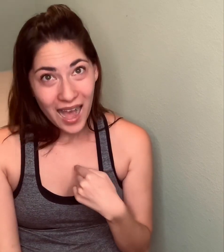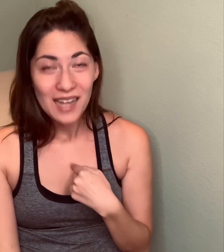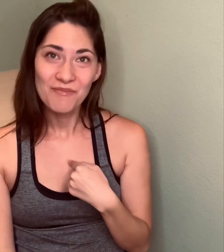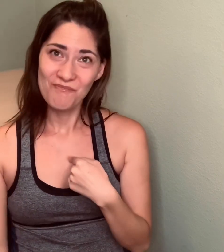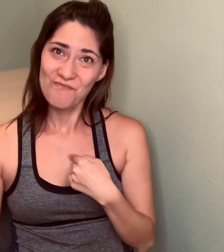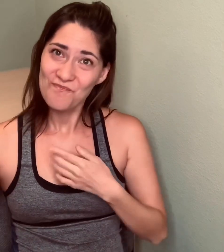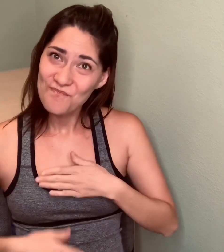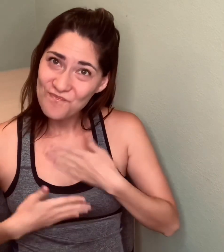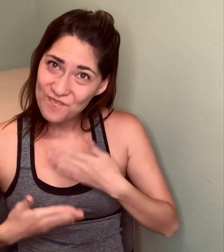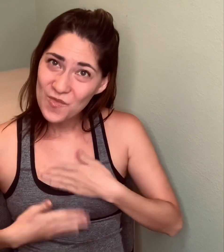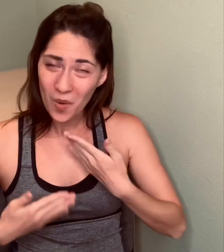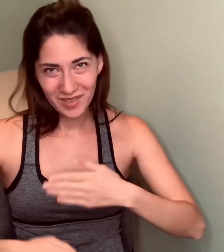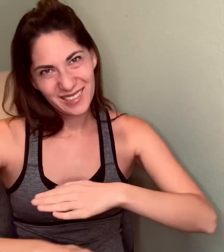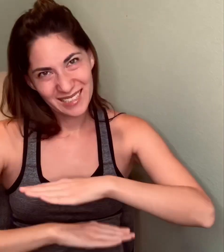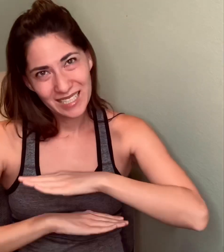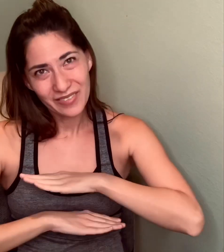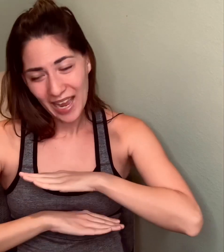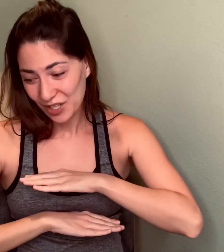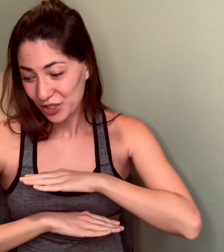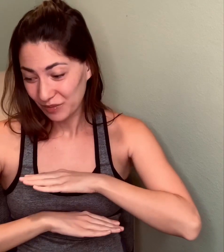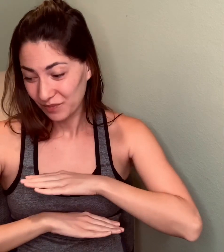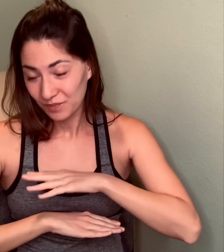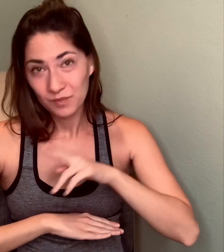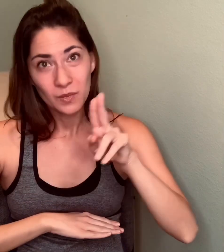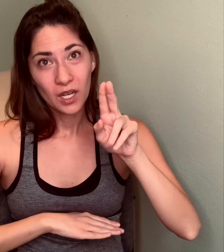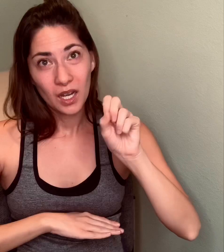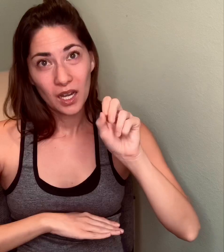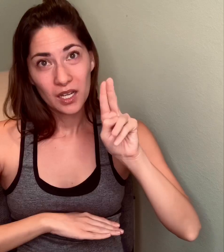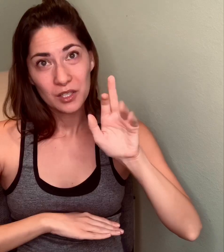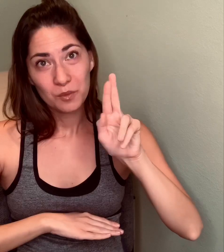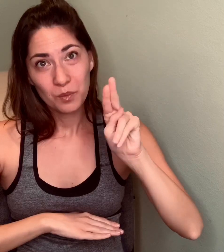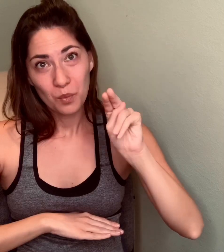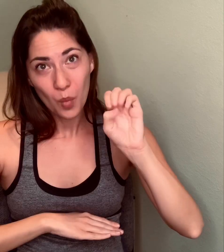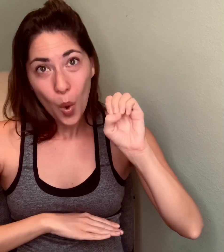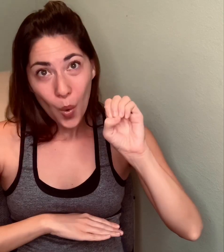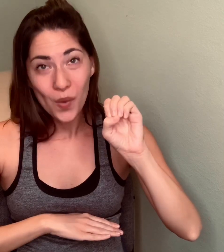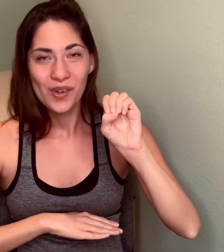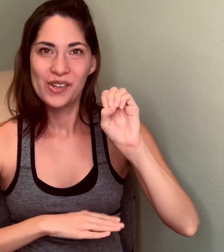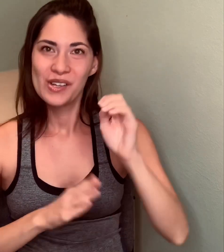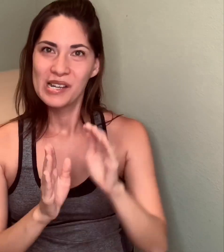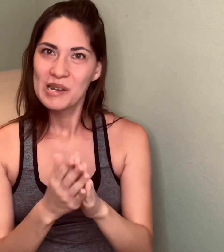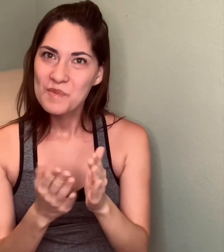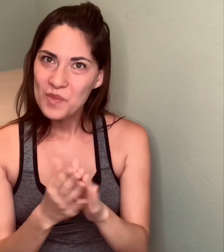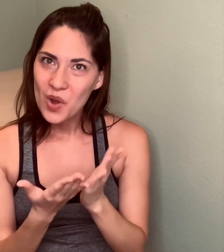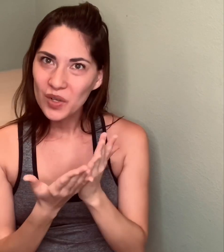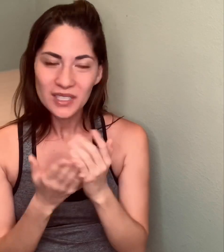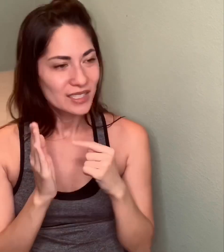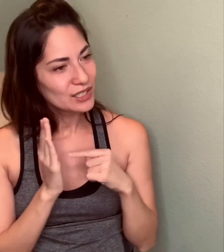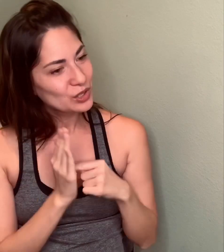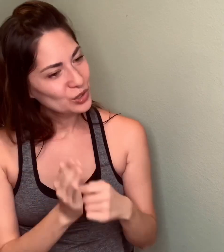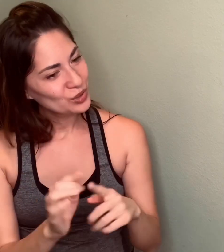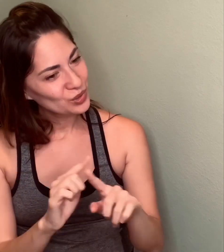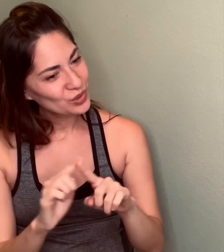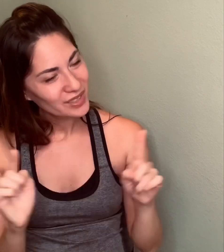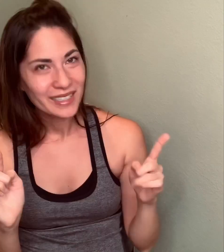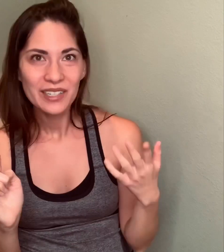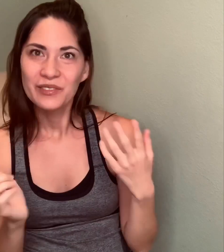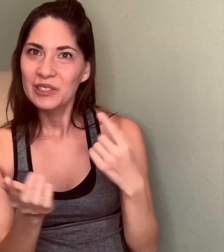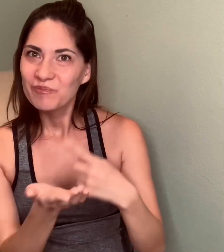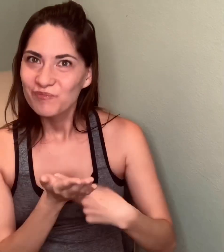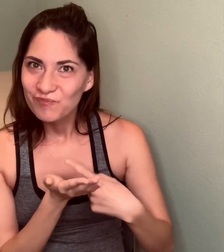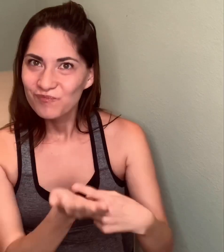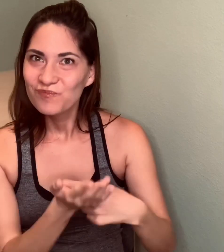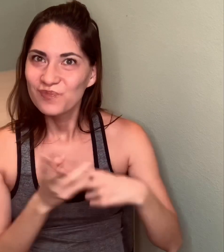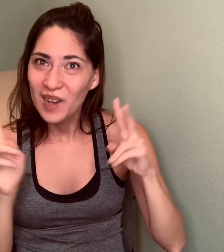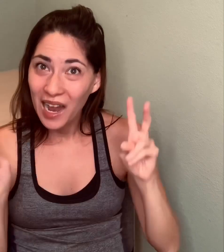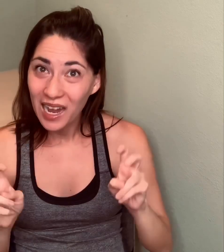of joy and satisfaction through these books to be able to address different kinds of issues with my son. I